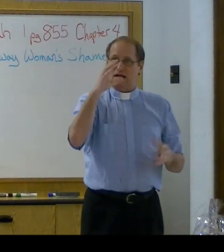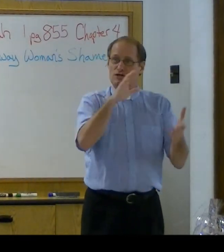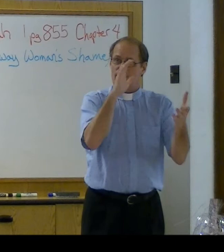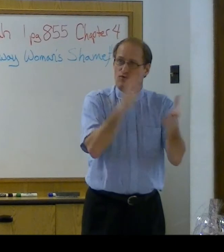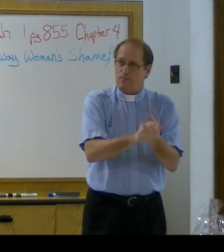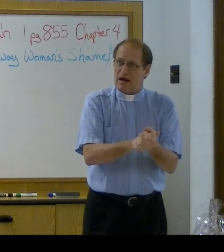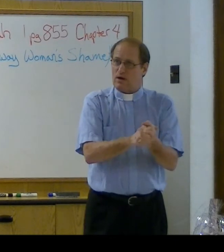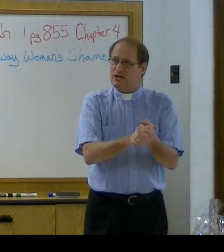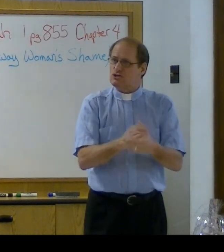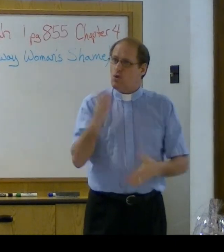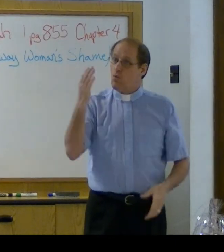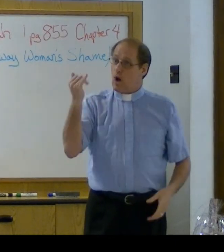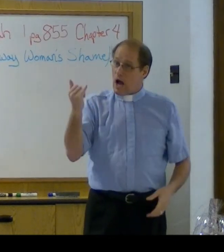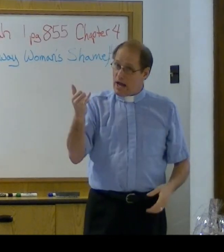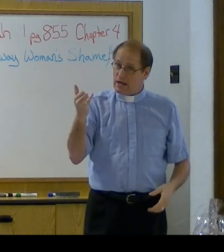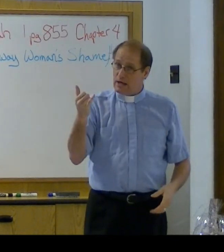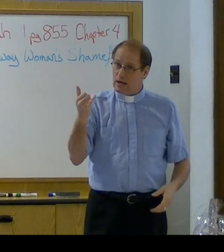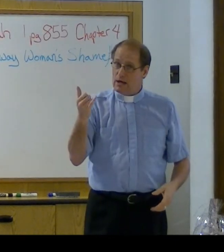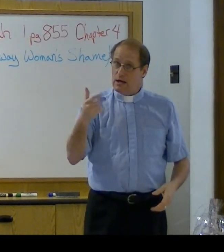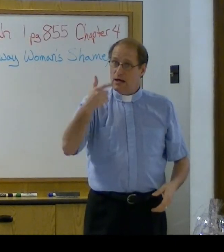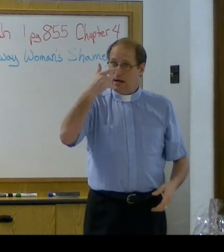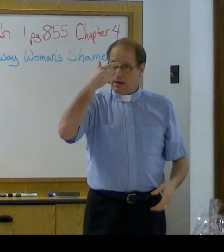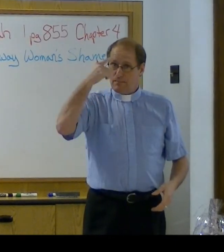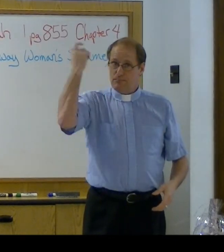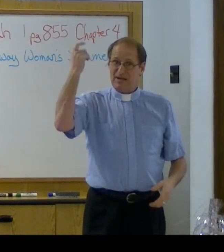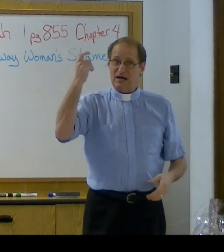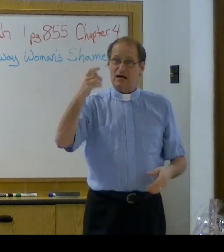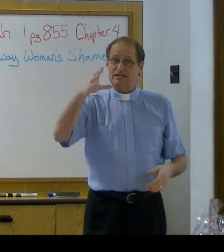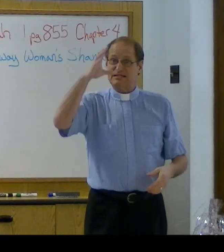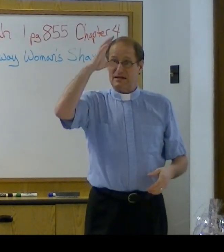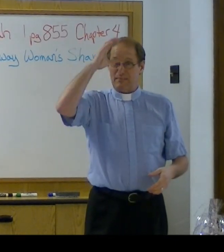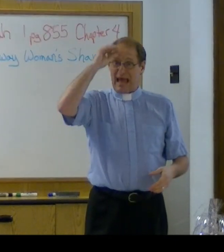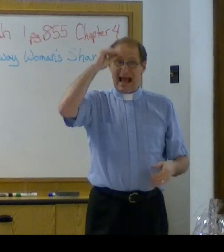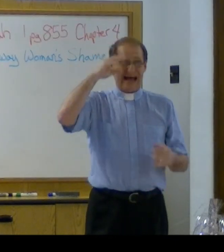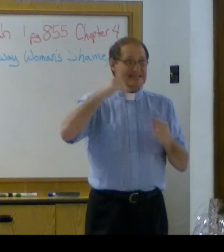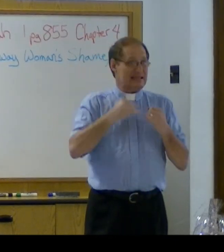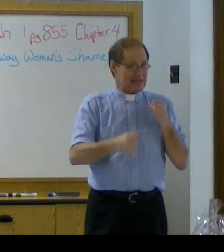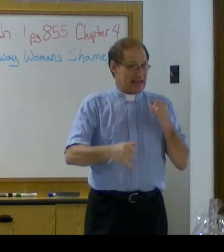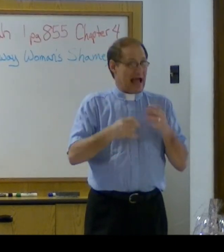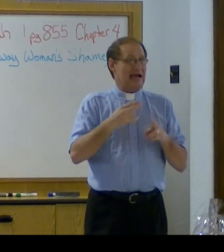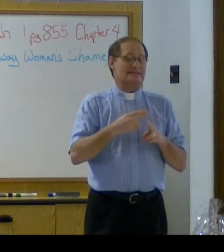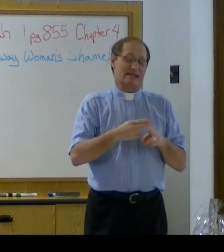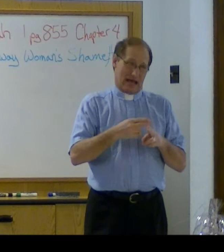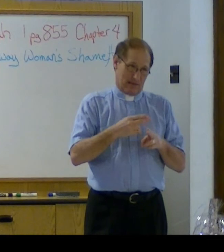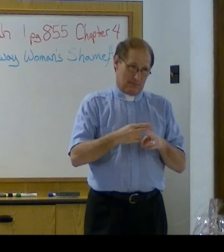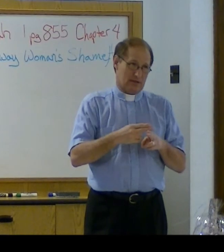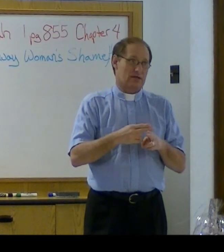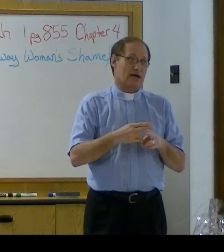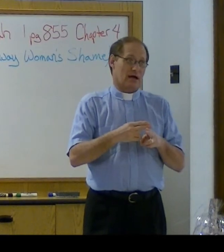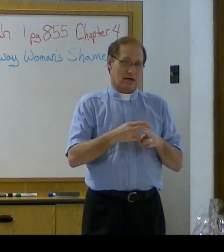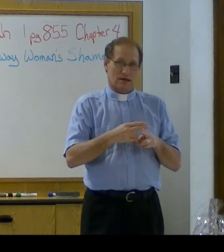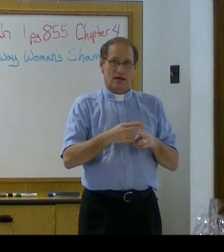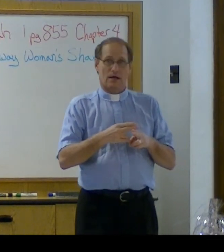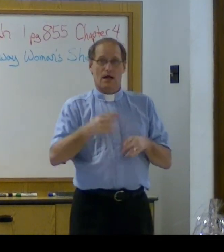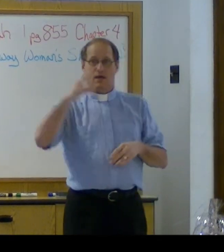man for marriage. Why? Because the man's last name,